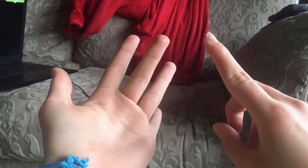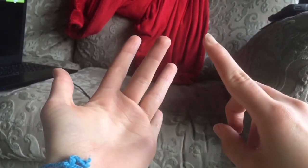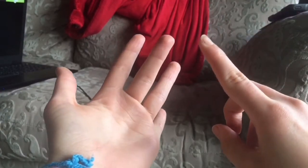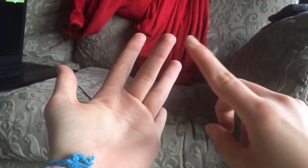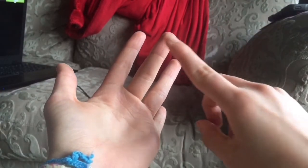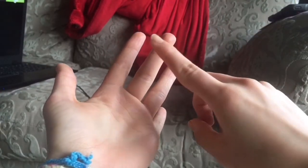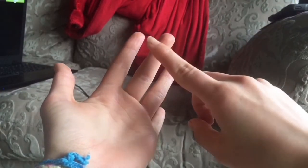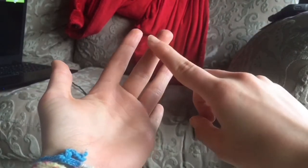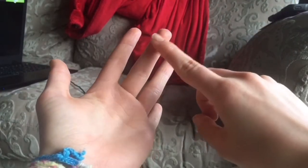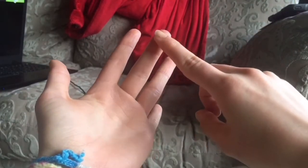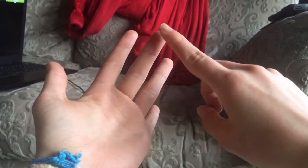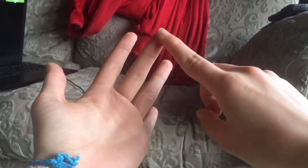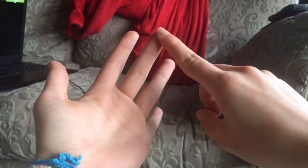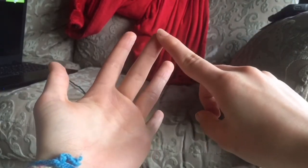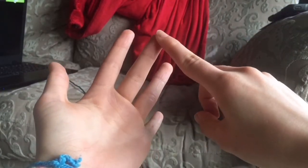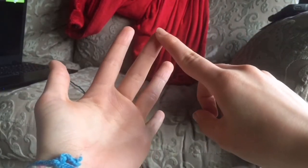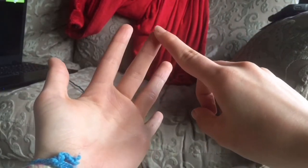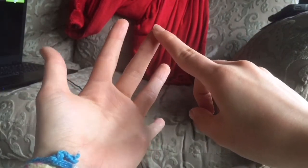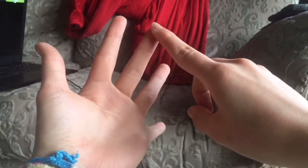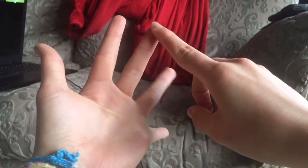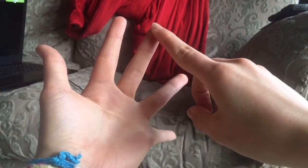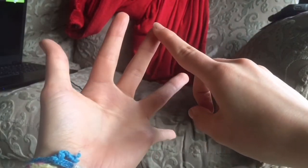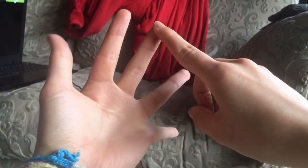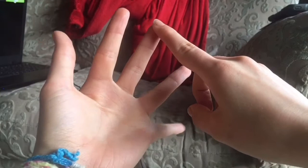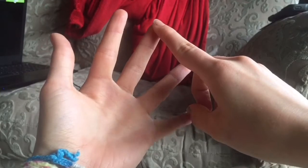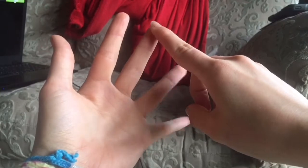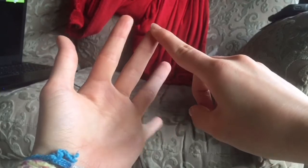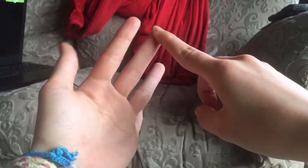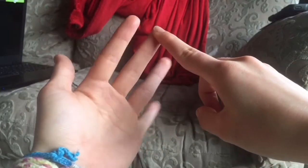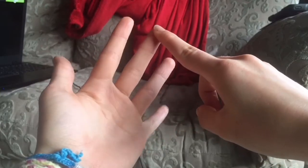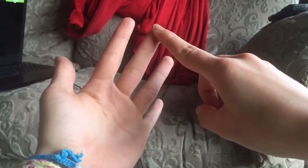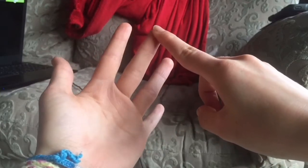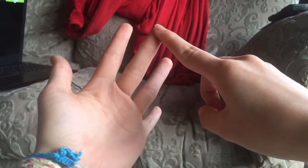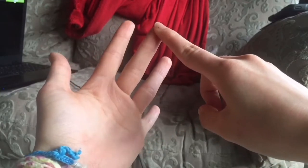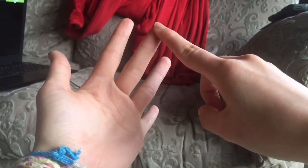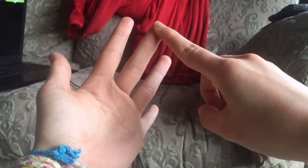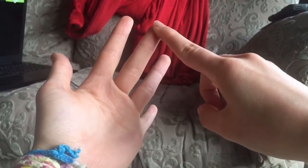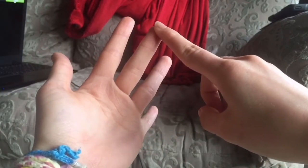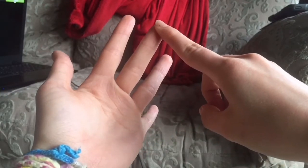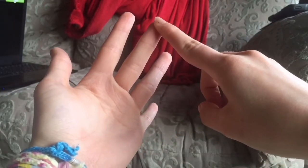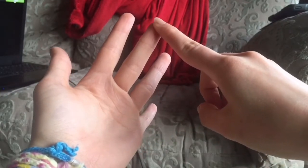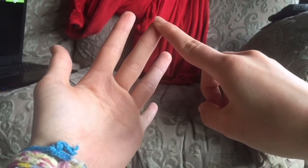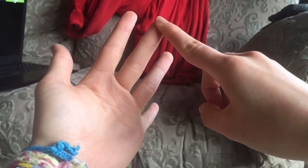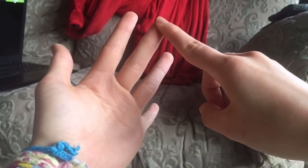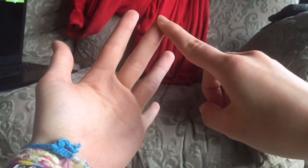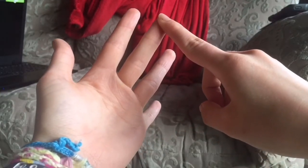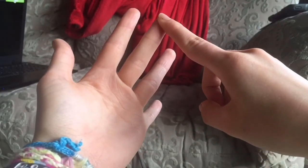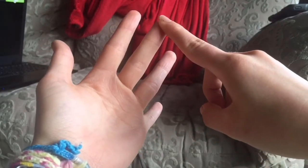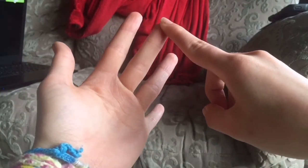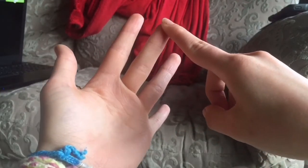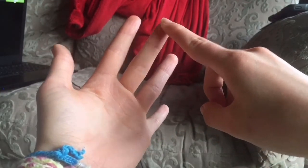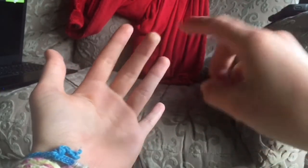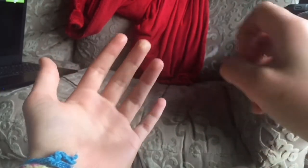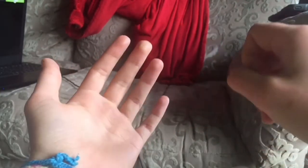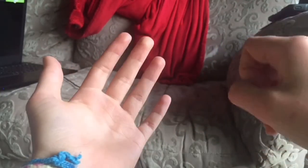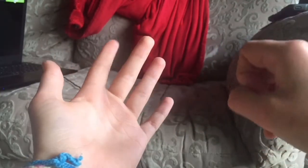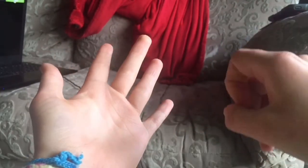on the right, and we're going to meet, and then while your other fingers are still spread out. Then for J, what we're going to